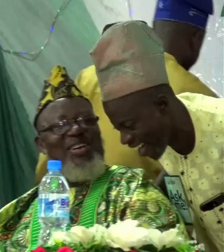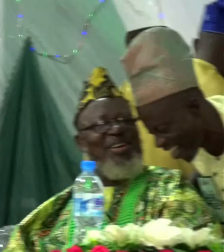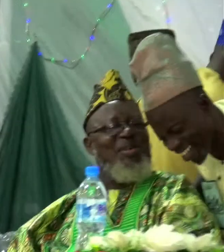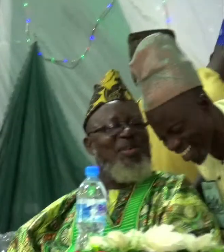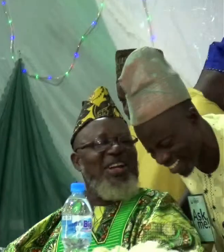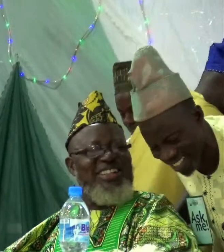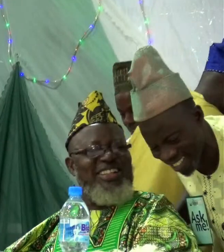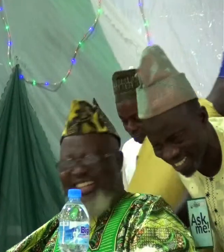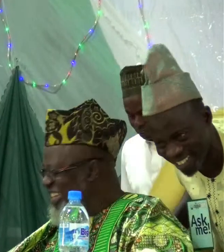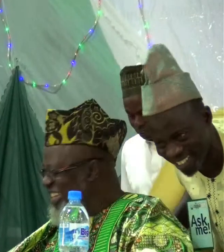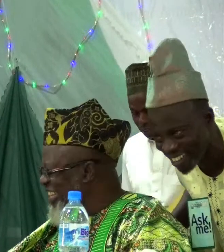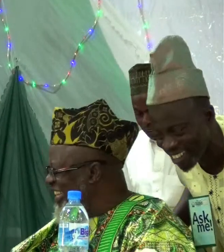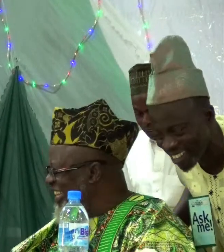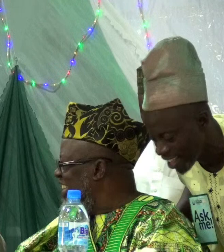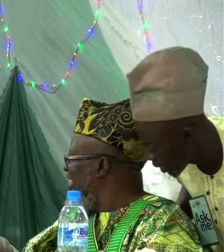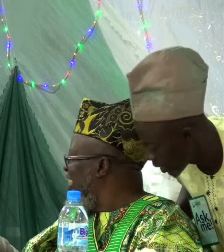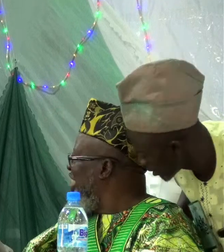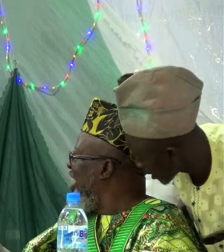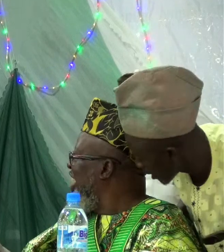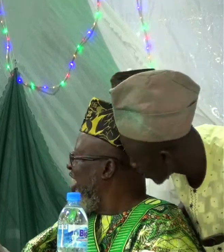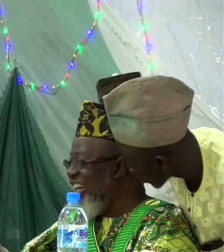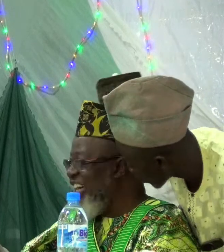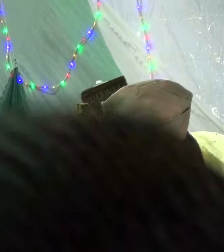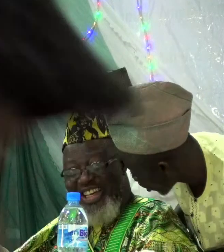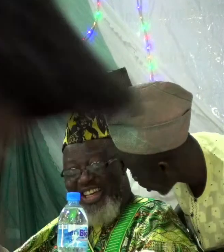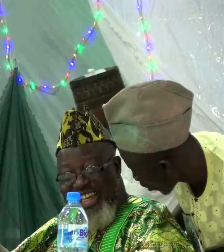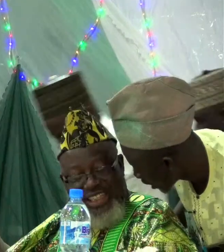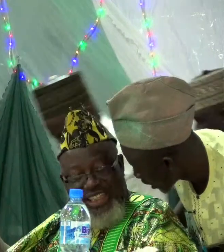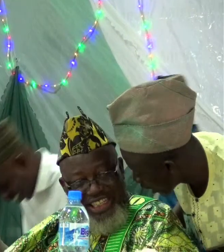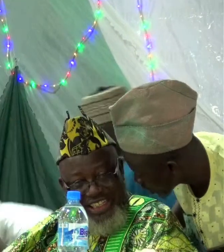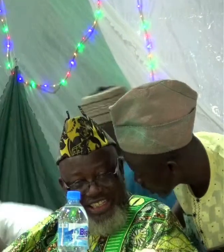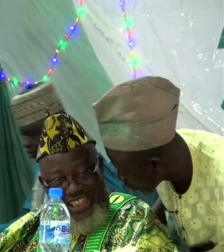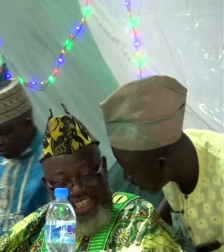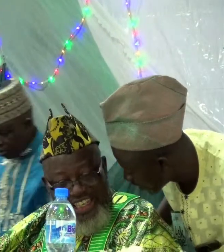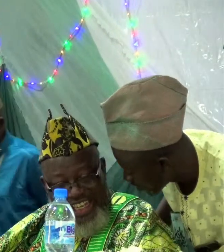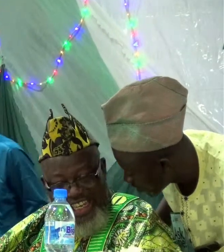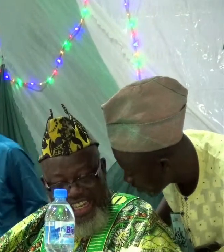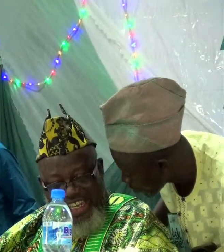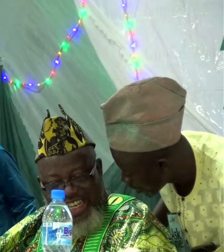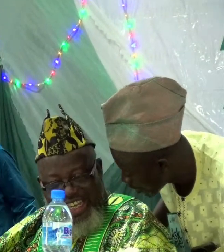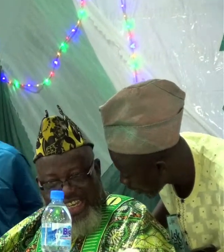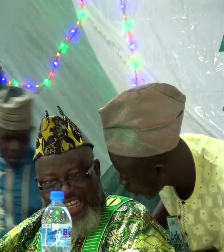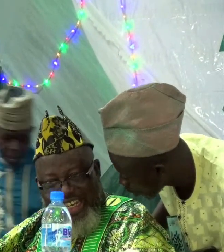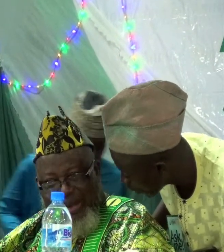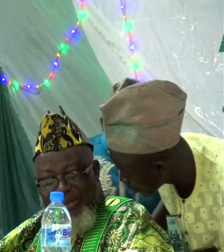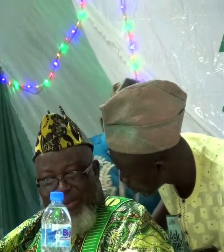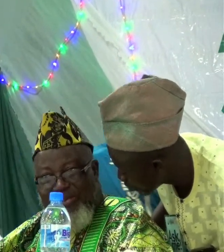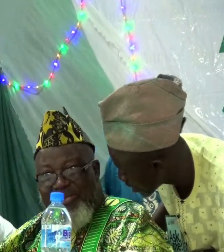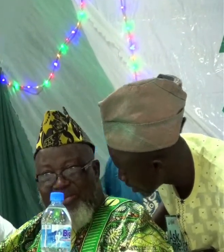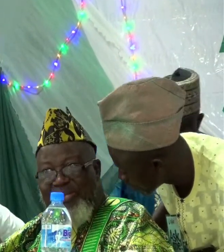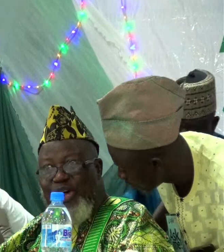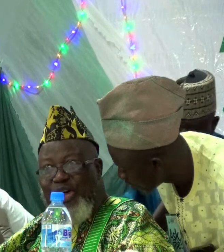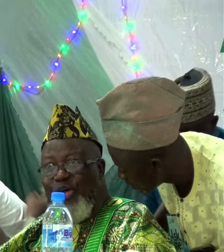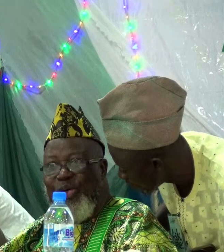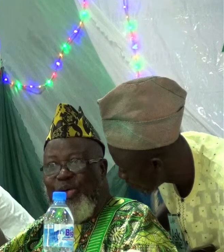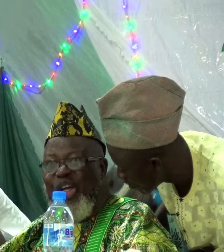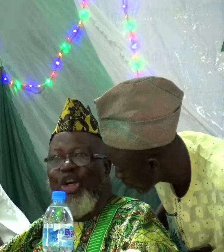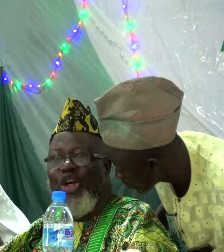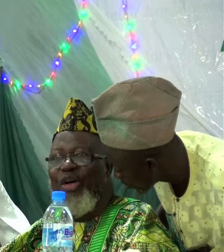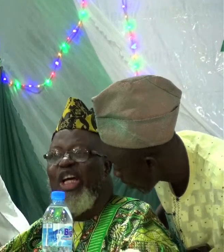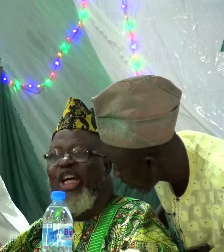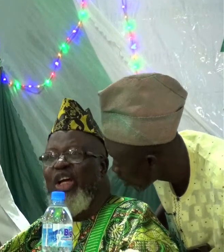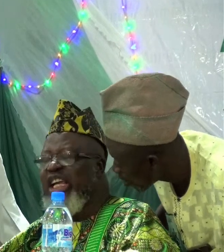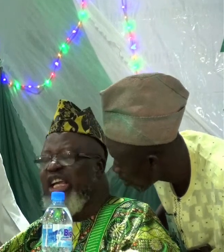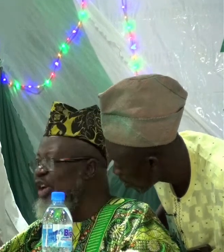Akinola, Are Muslimi Ile Yoruba, Edo ati Delta. Senator Sharafadin Ali, Senator Fatai Buhari, High Chief Gazali